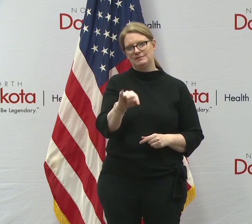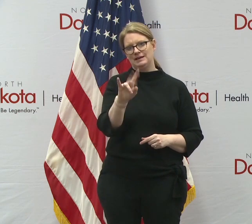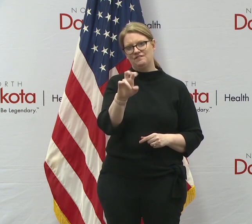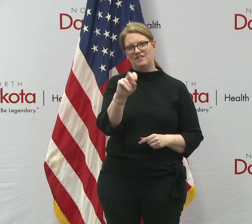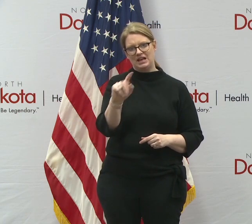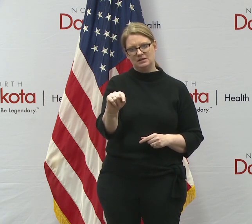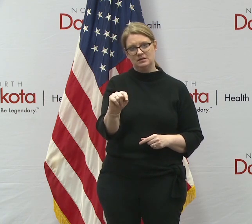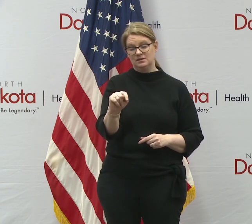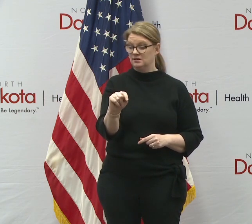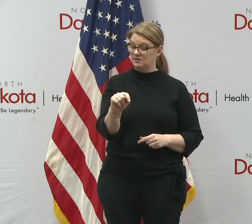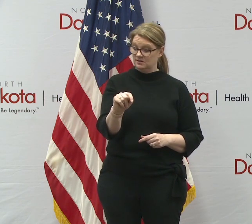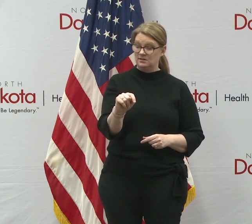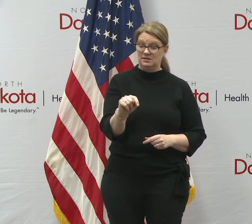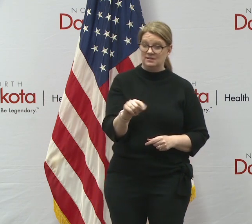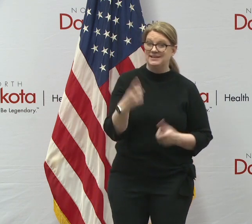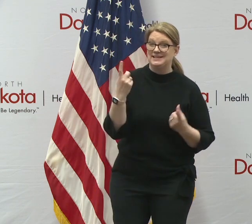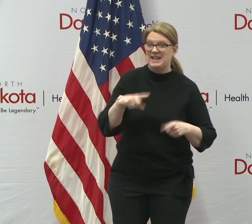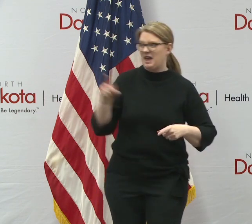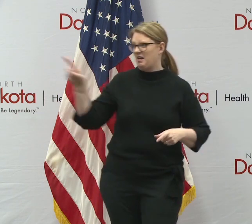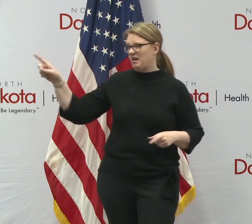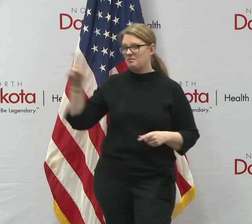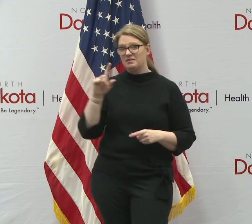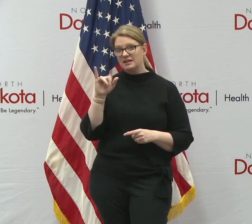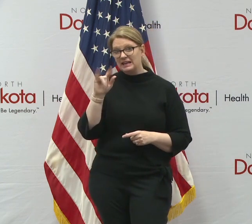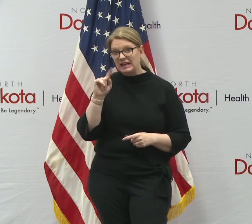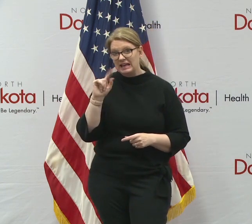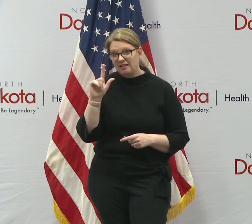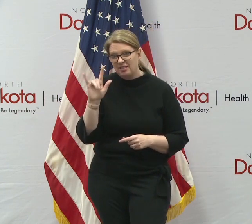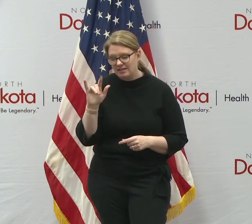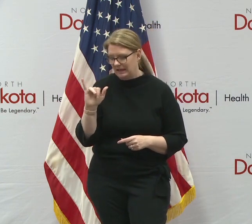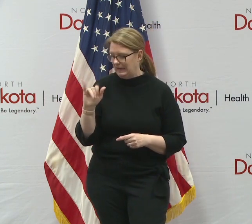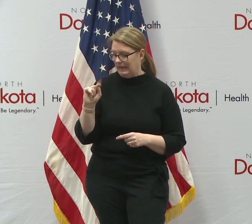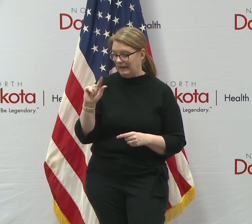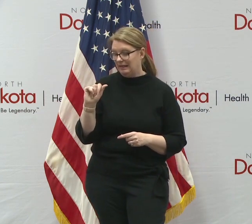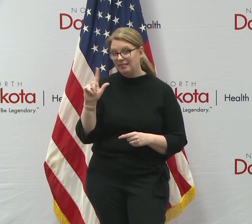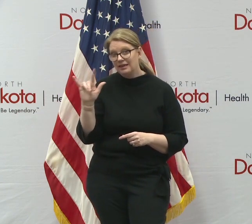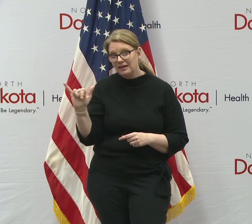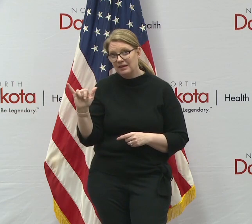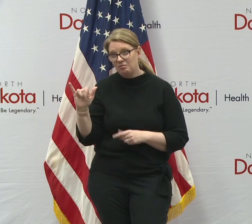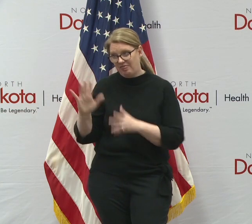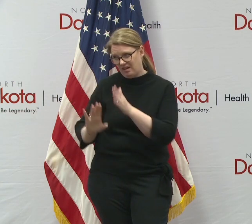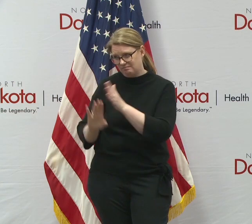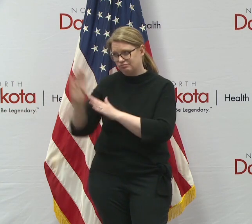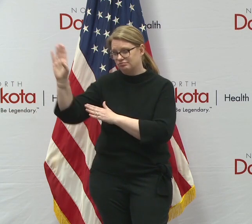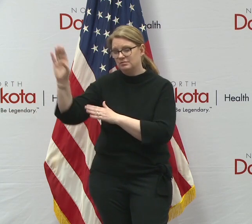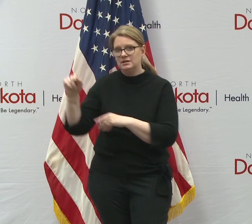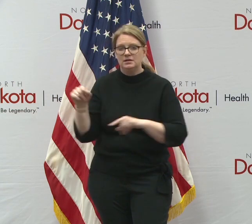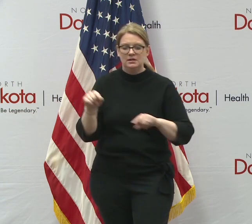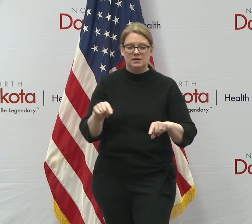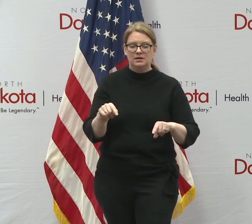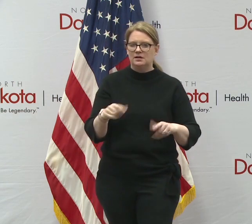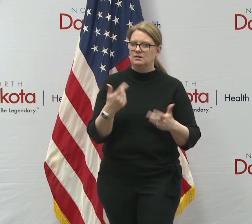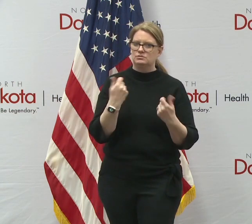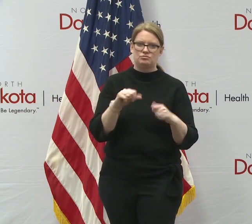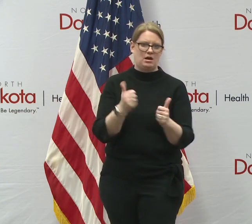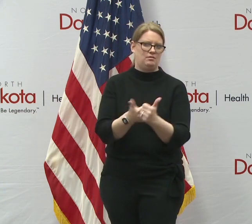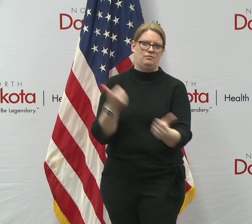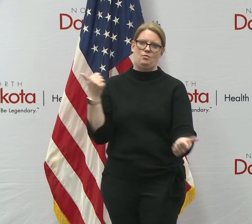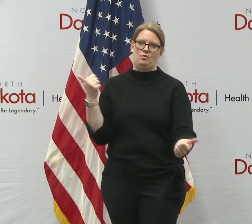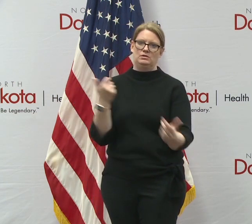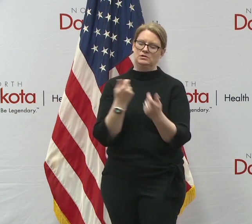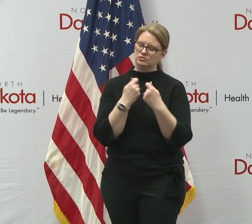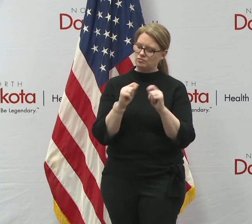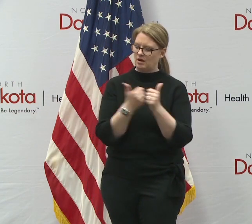been reported that was happening in Italy when their surge came, and this is what we're working day and night to avoid here. And it's